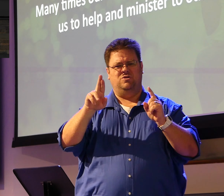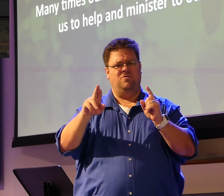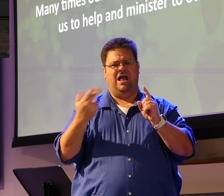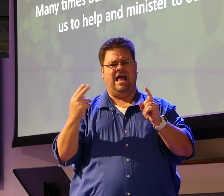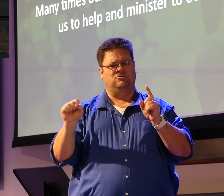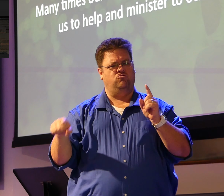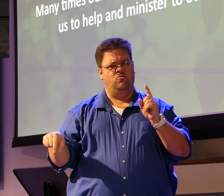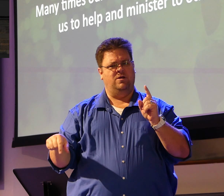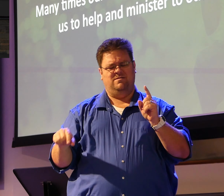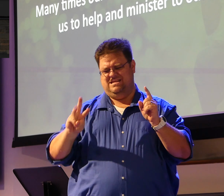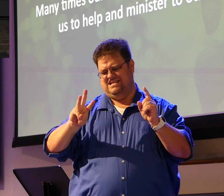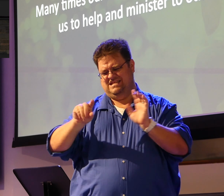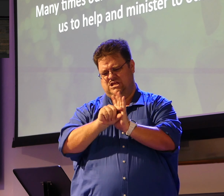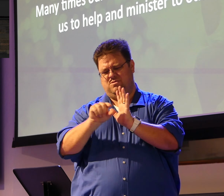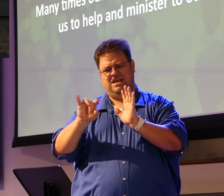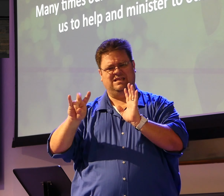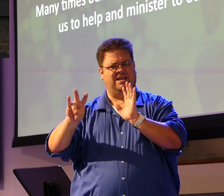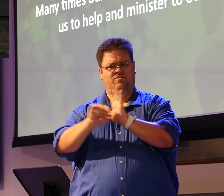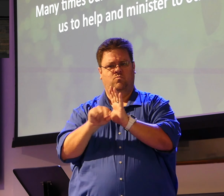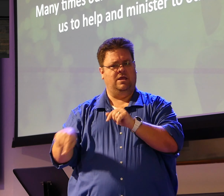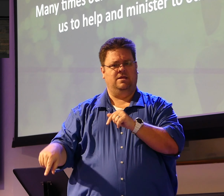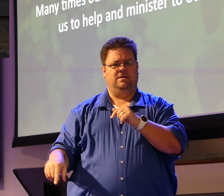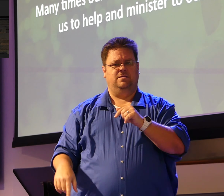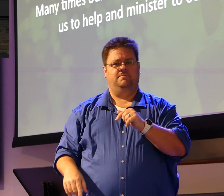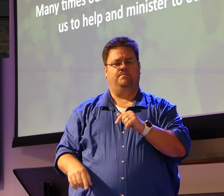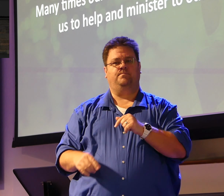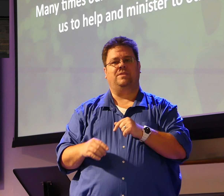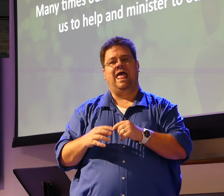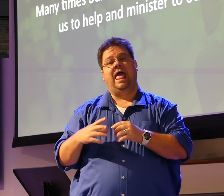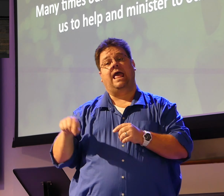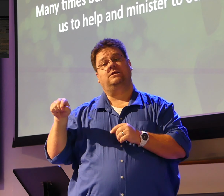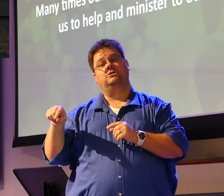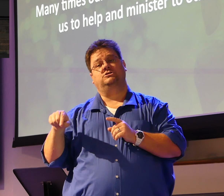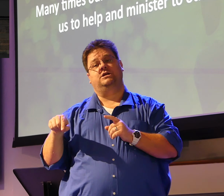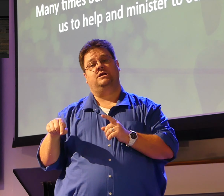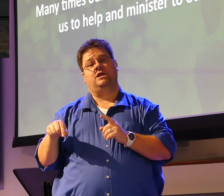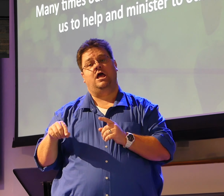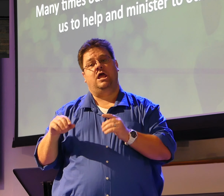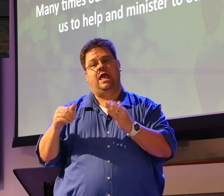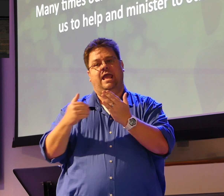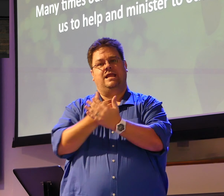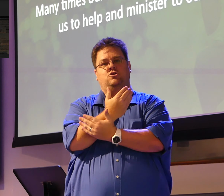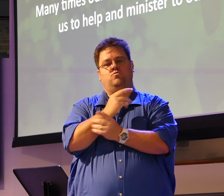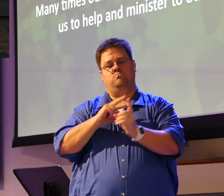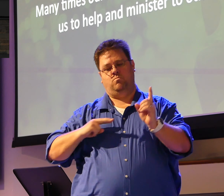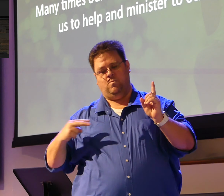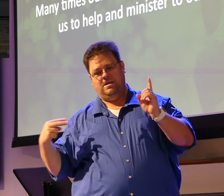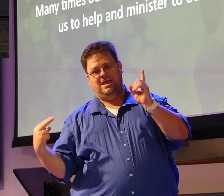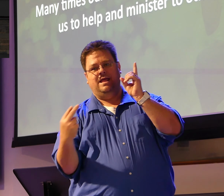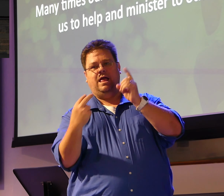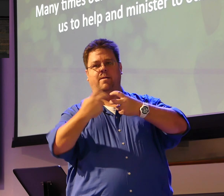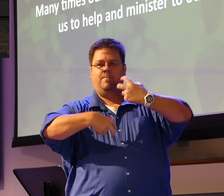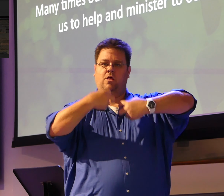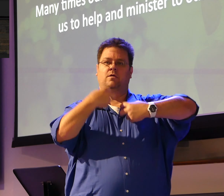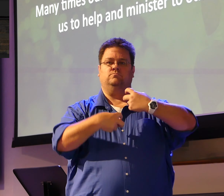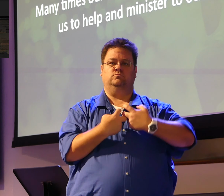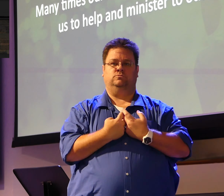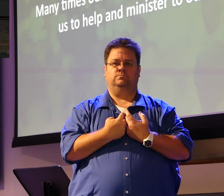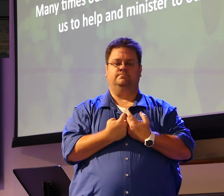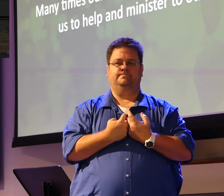probably junior high you know seventh grade maybe sixth grade and and it and she got a whole new perspective on